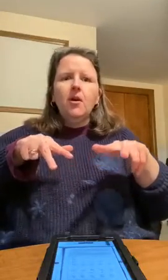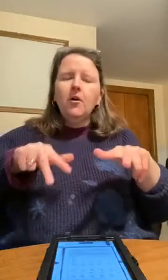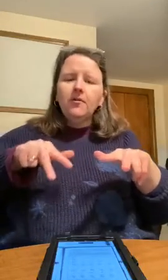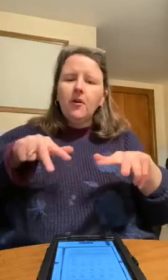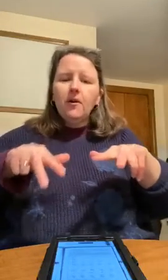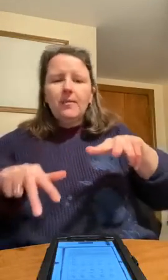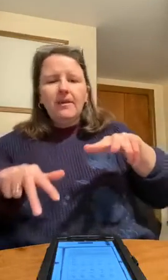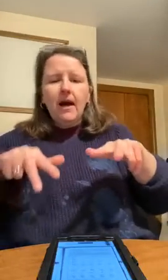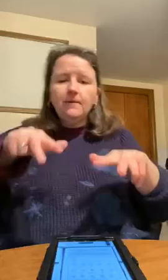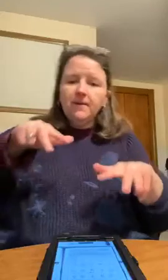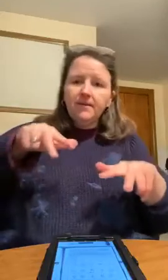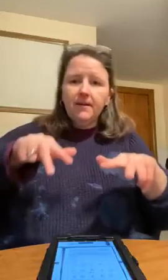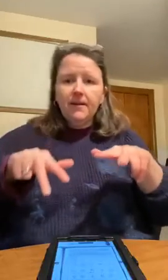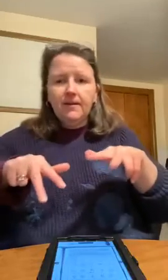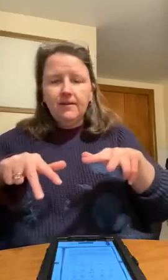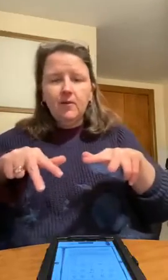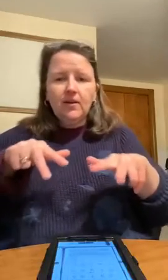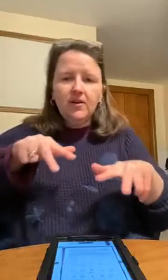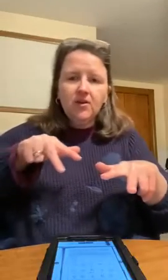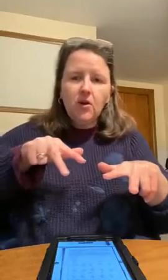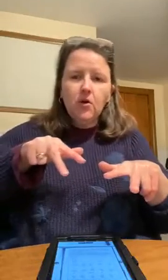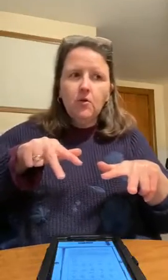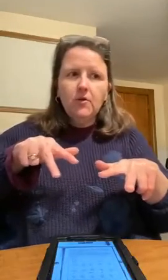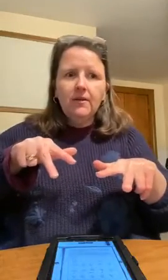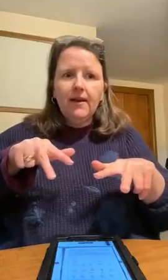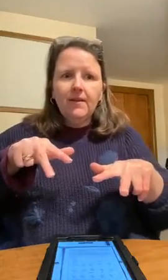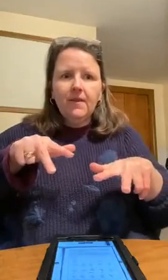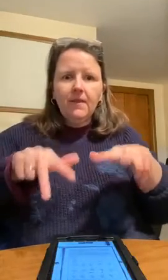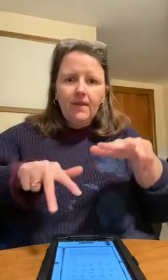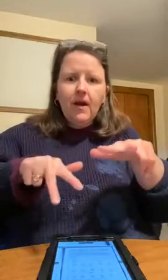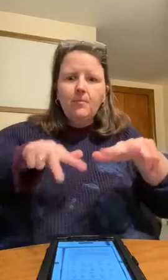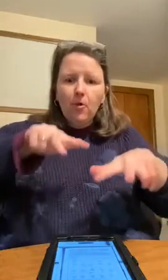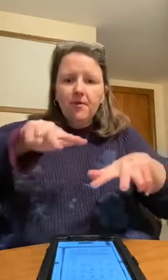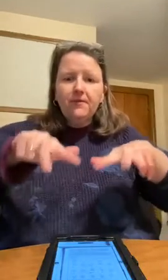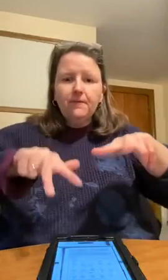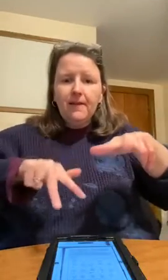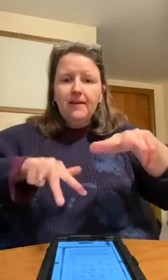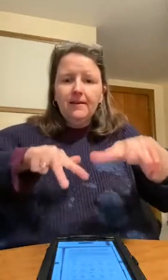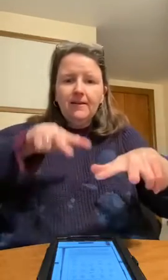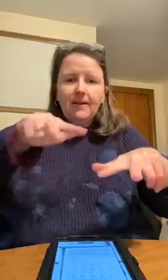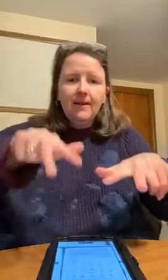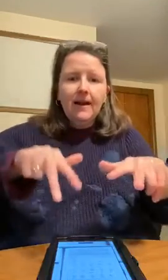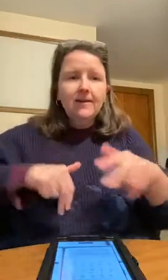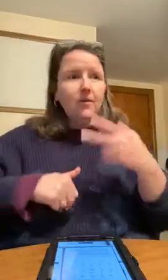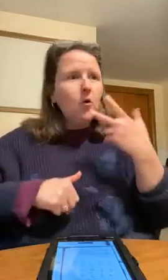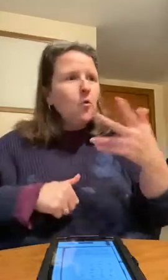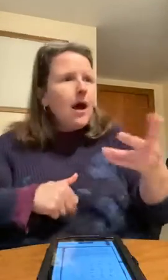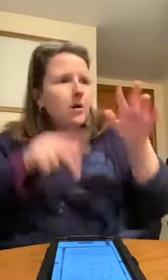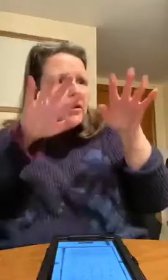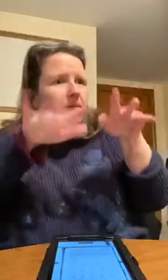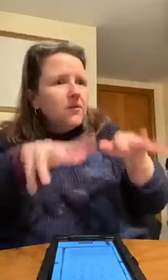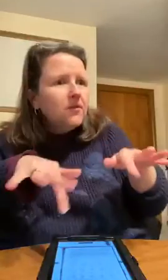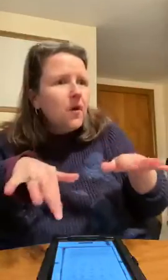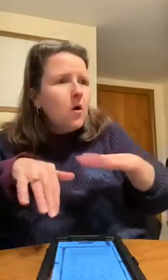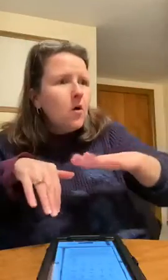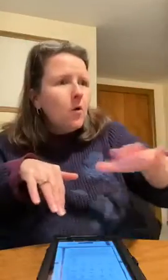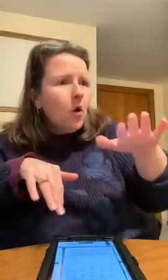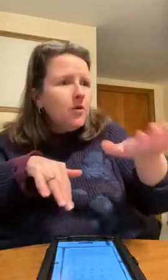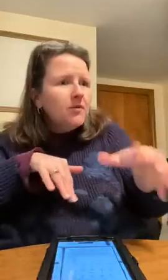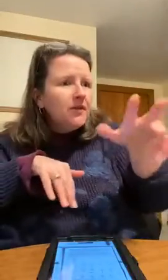Also, obviously, you want to show like a bird's feet. You can kind of say, oh, wow, look at the snow. All you see are